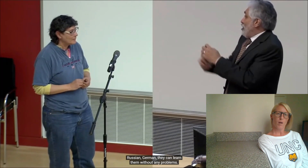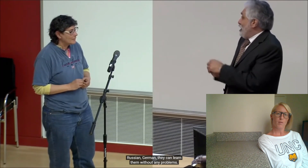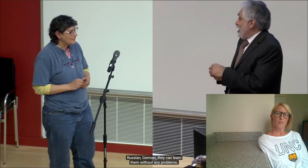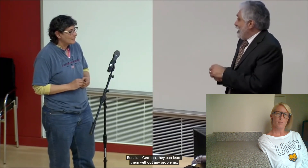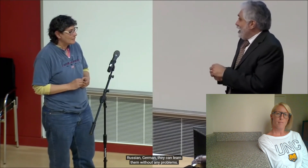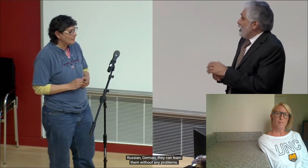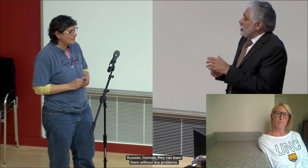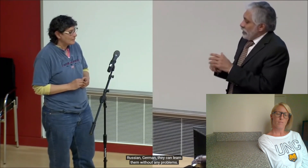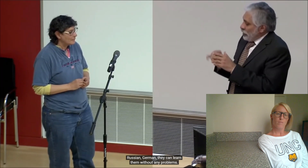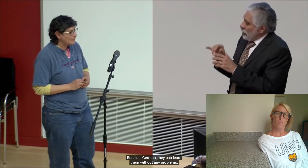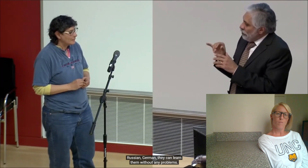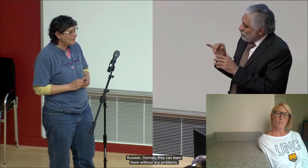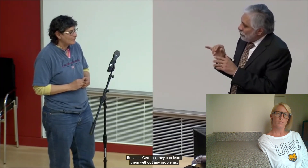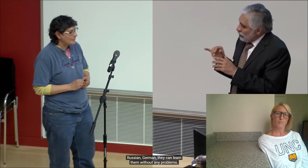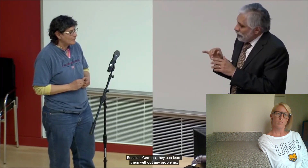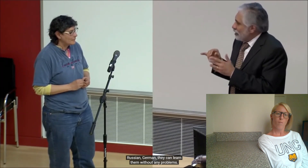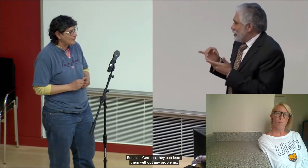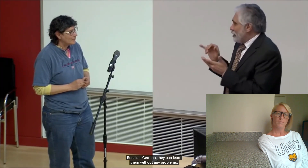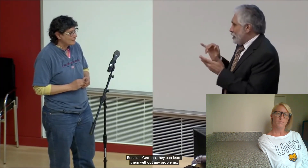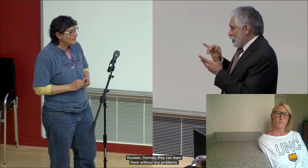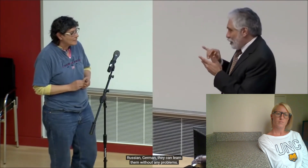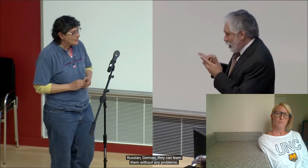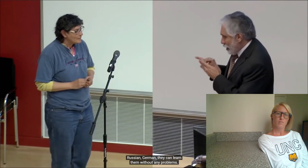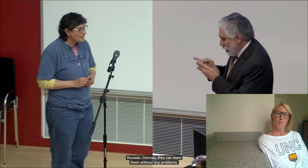can learn them without any problems.